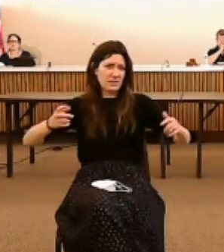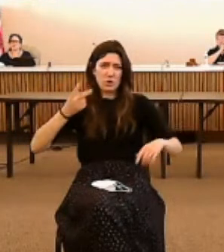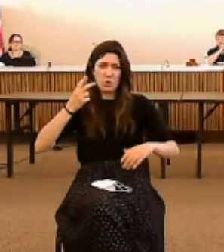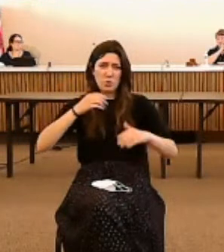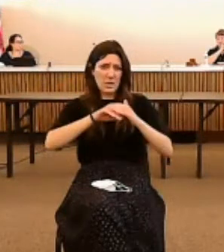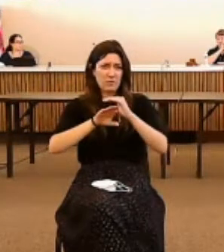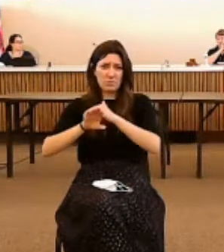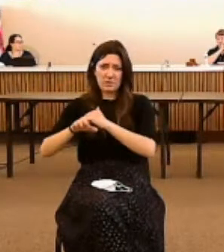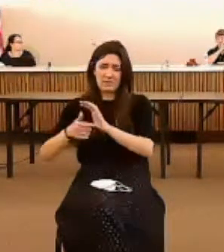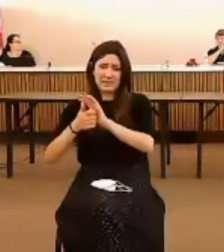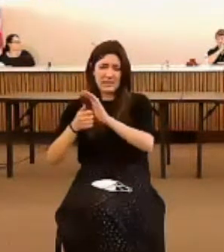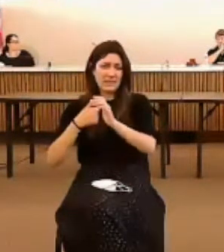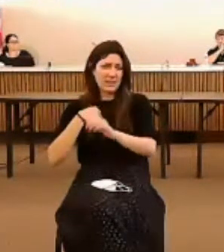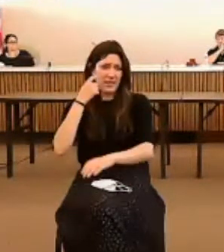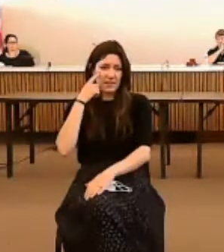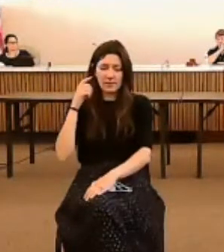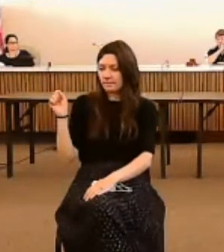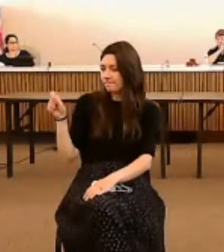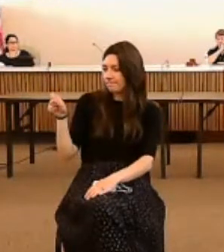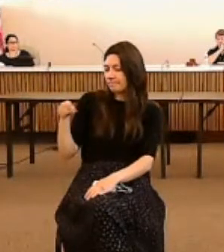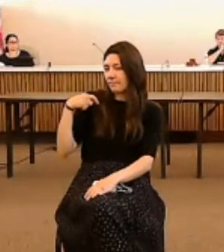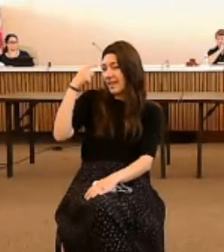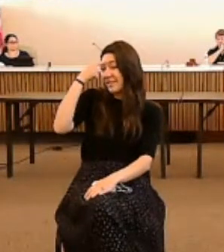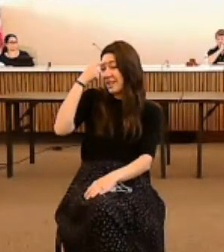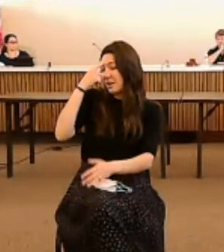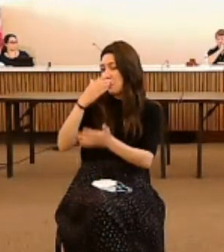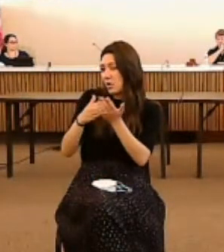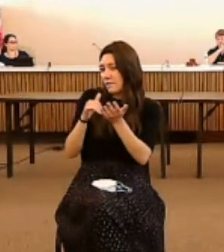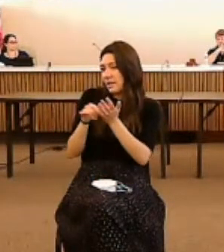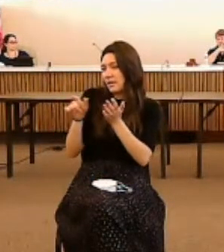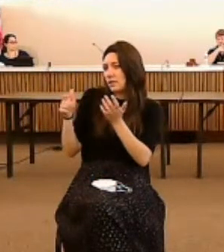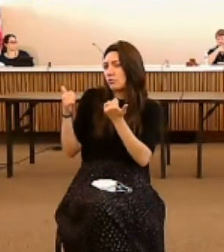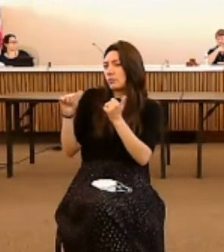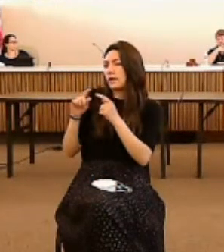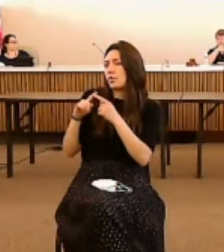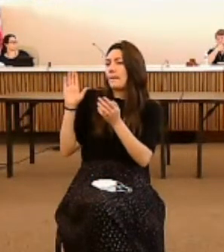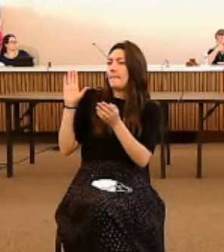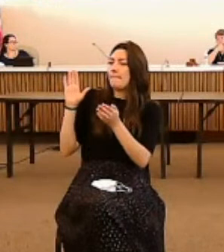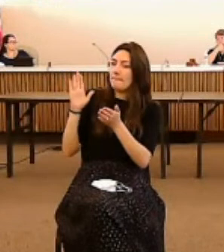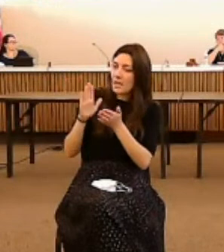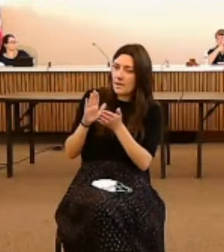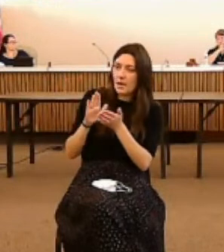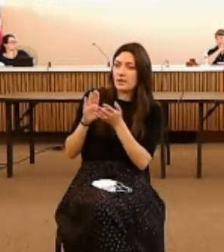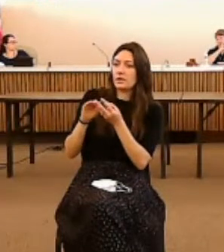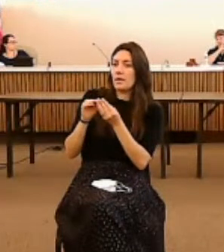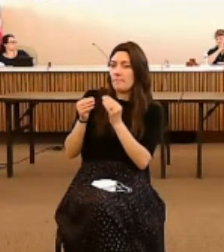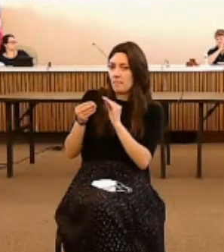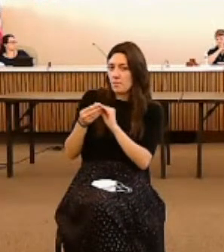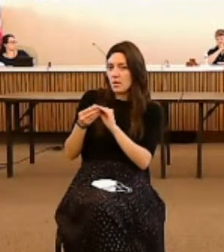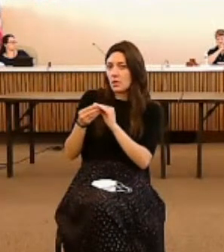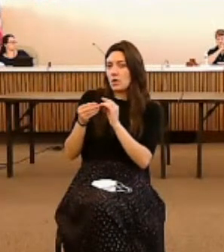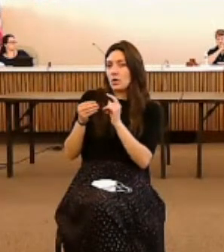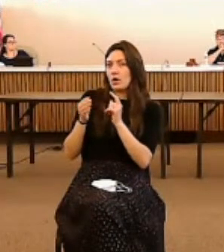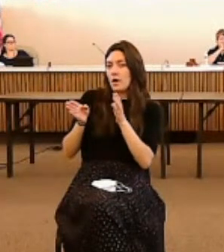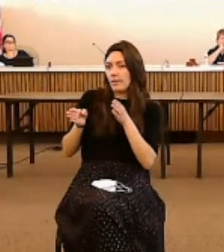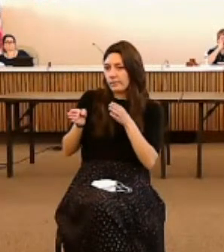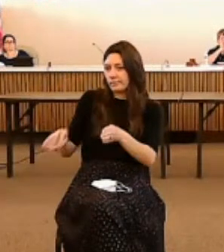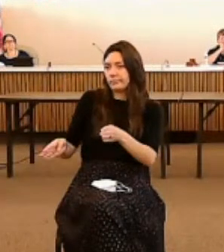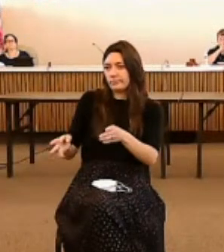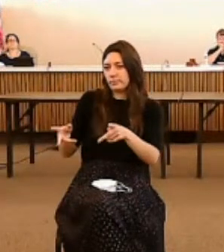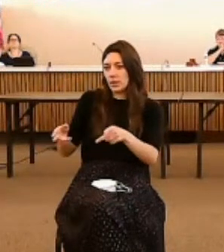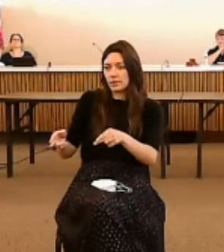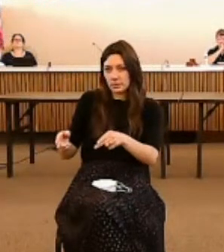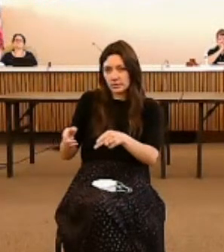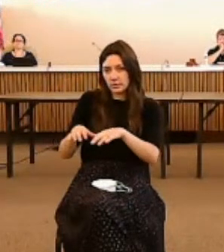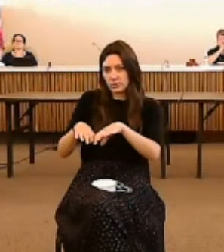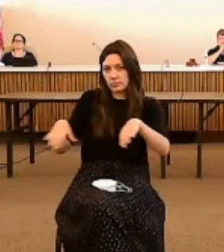I think part of it just comes in that they try to minimize the number of curb cuts onto their county roads is what it